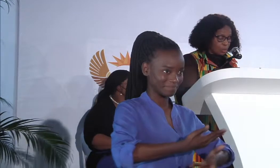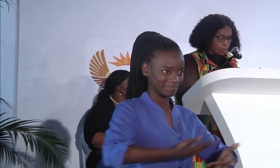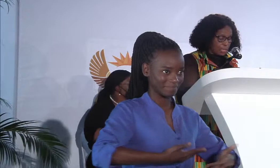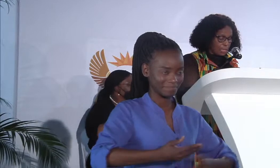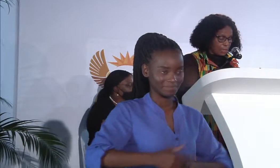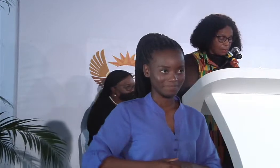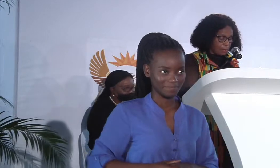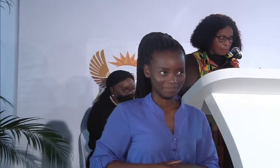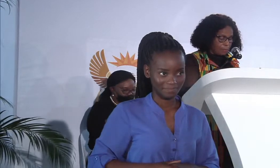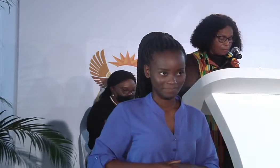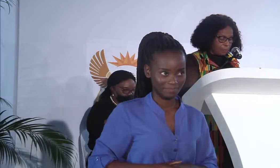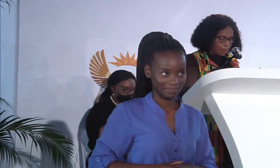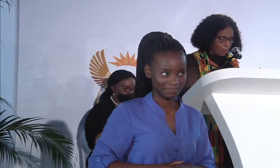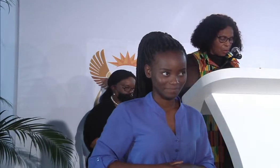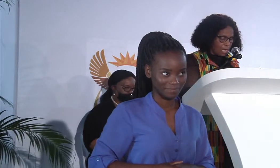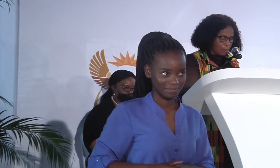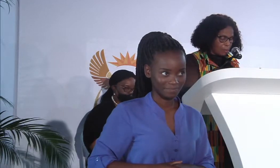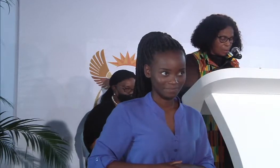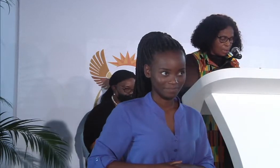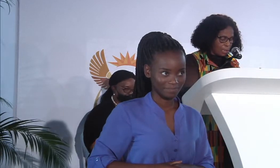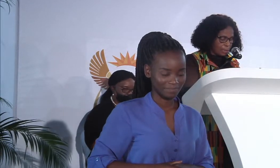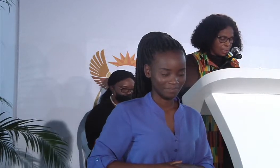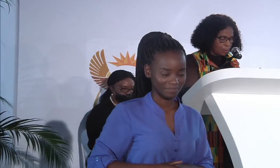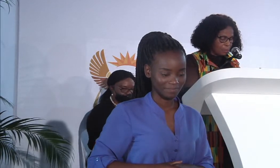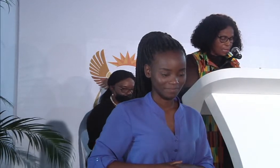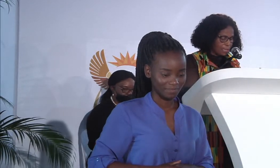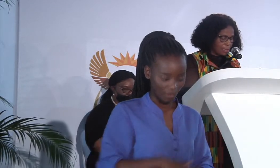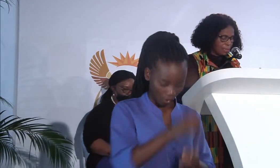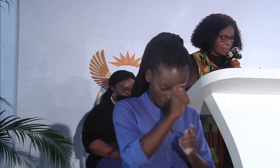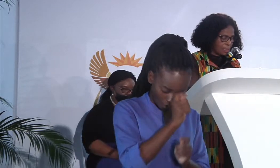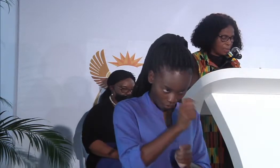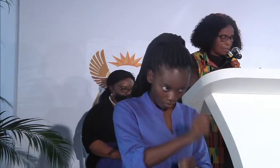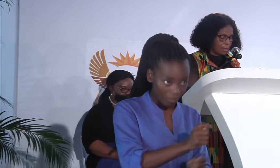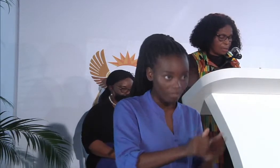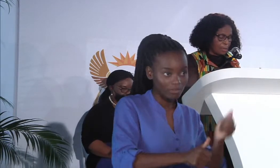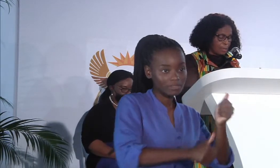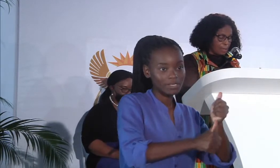Greetings to the Honorable Deputy President,